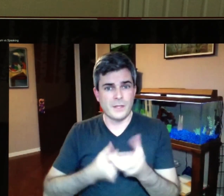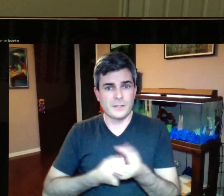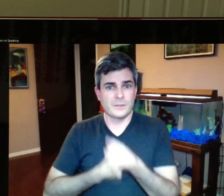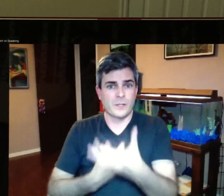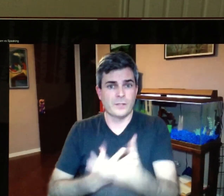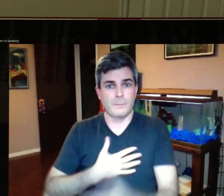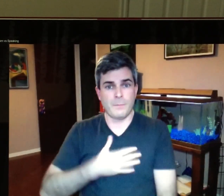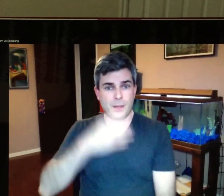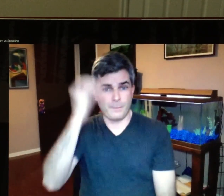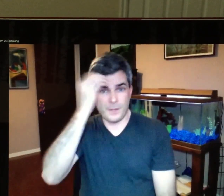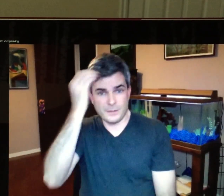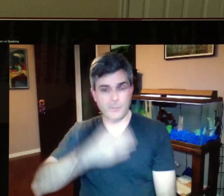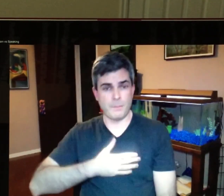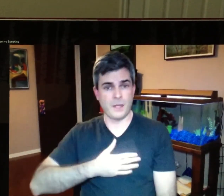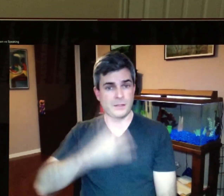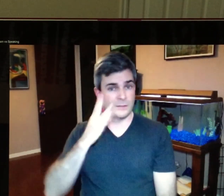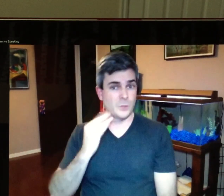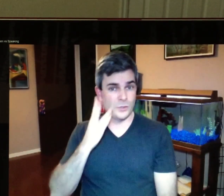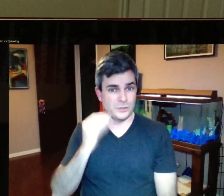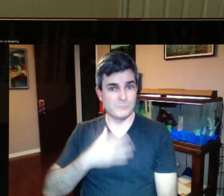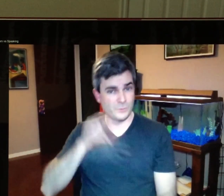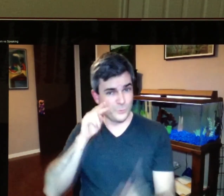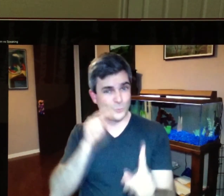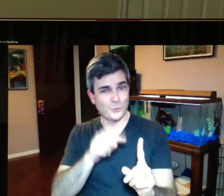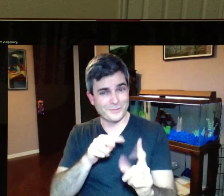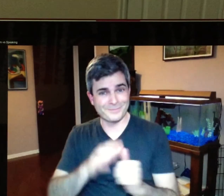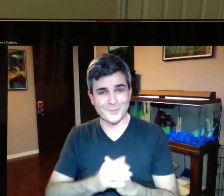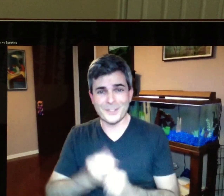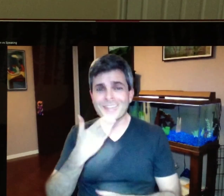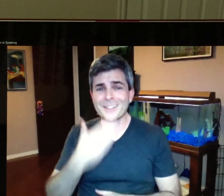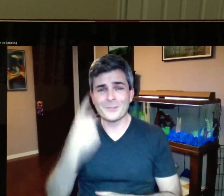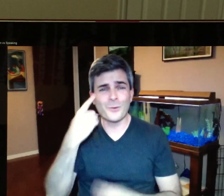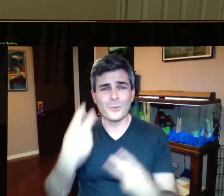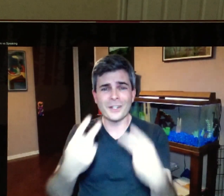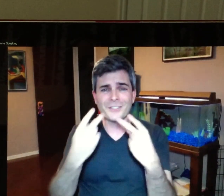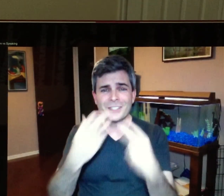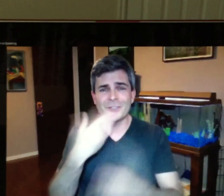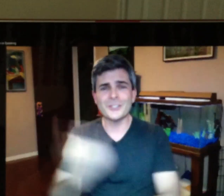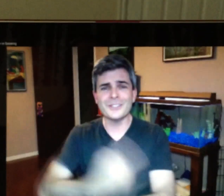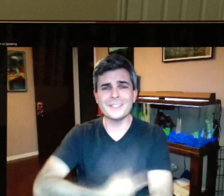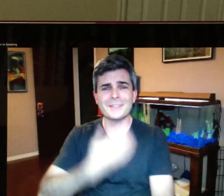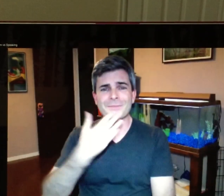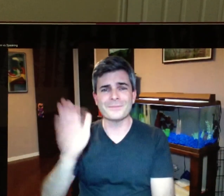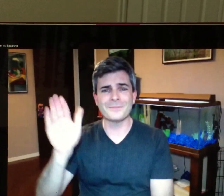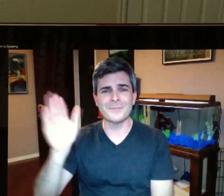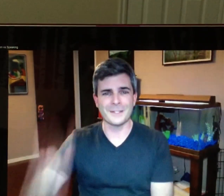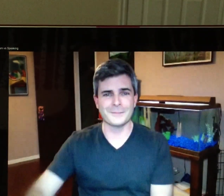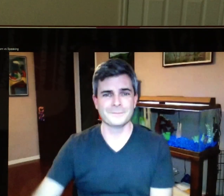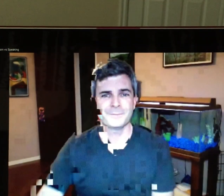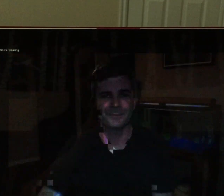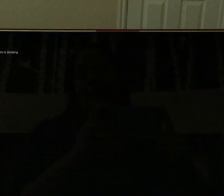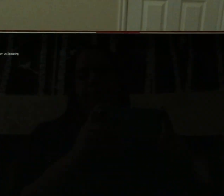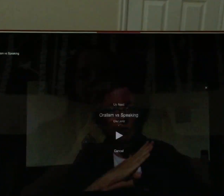for allowing me to express my opinion and my experiences and my view on this. Thank you for watching. Have a good day.